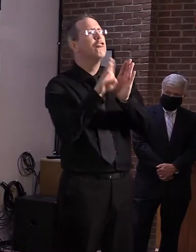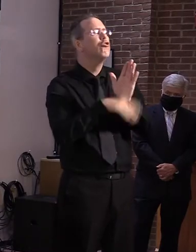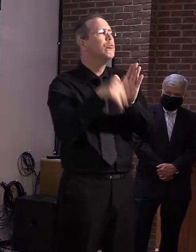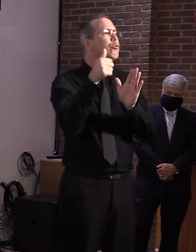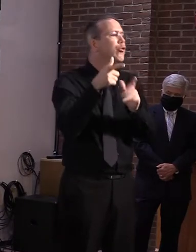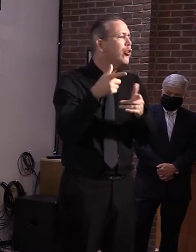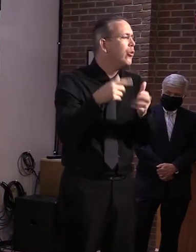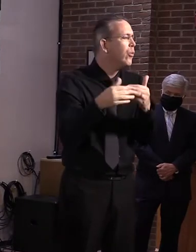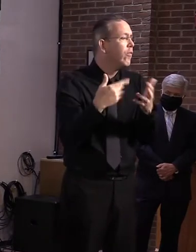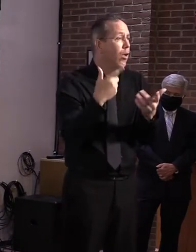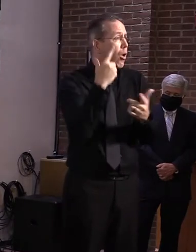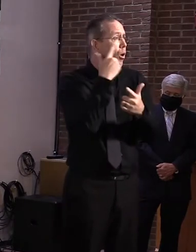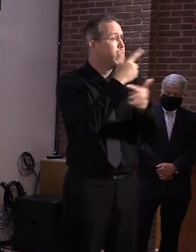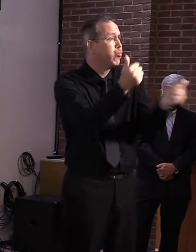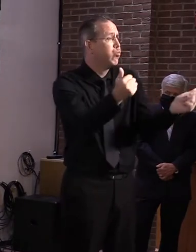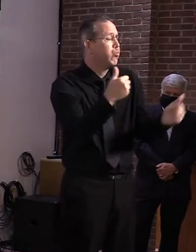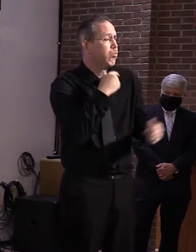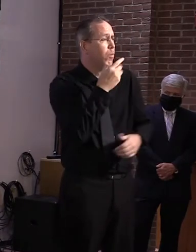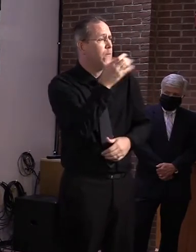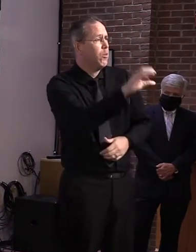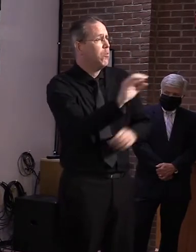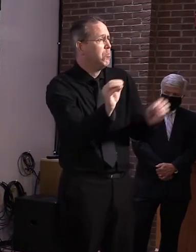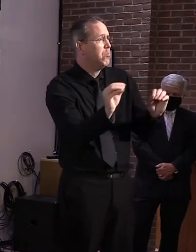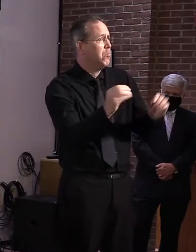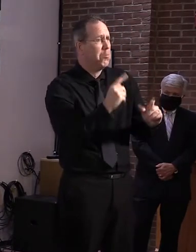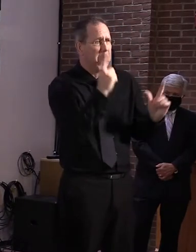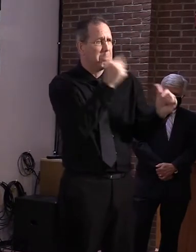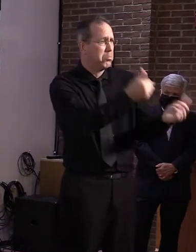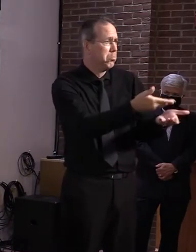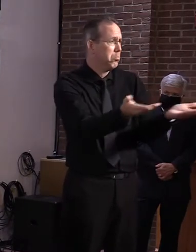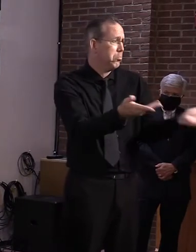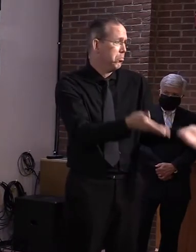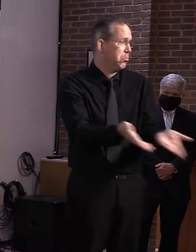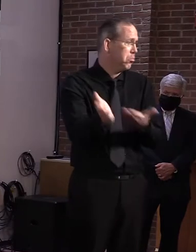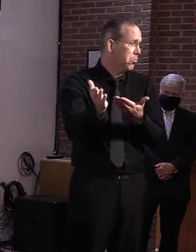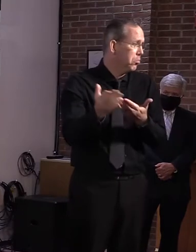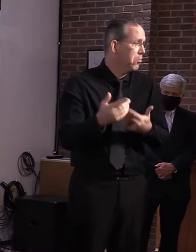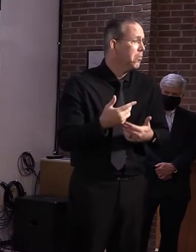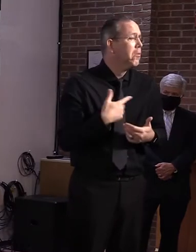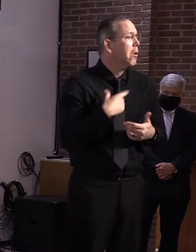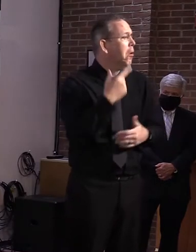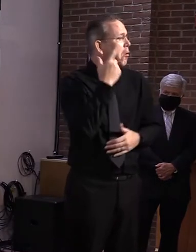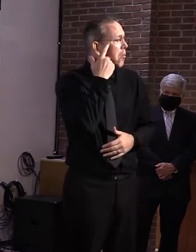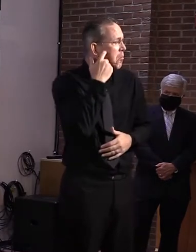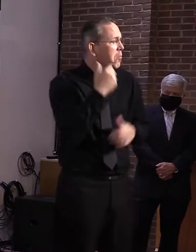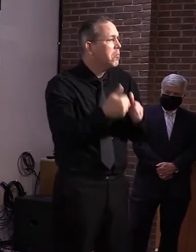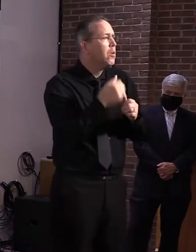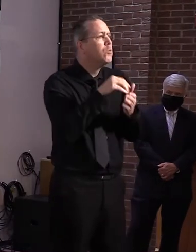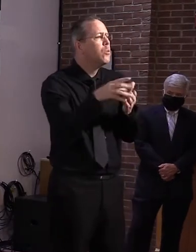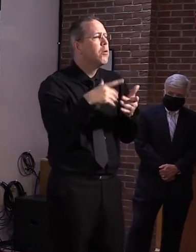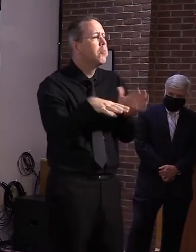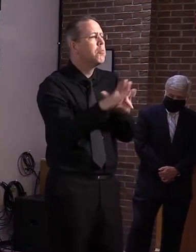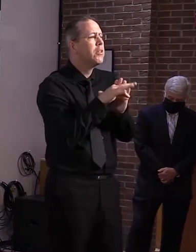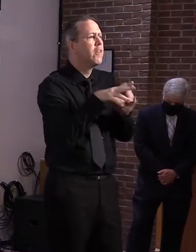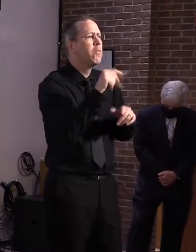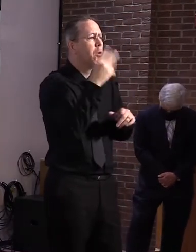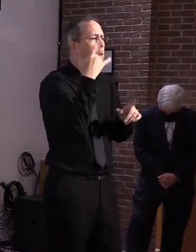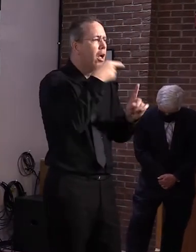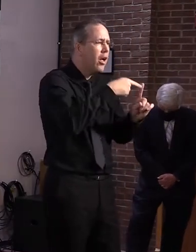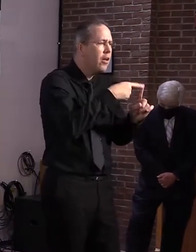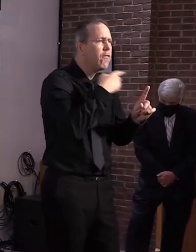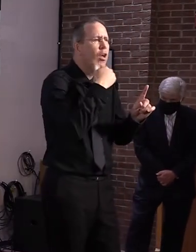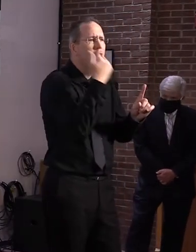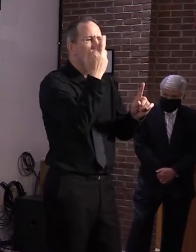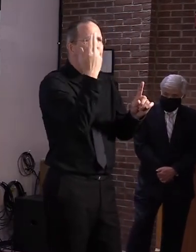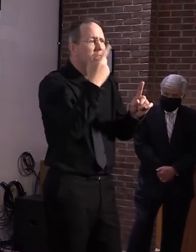that the vast majority of students need or want. I think they want as much together as they can safely